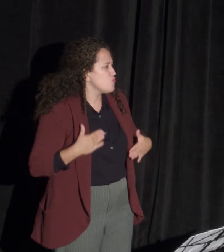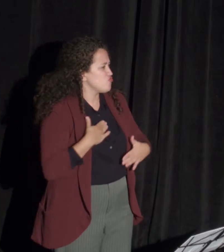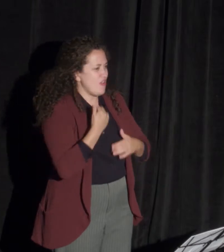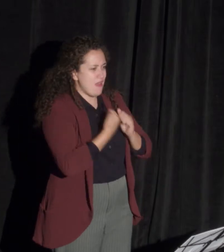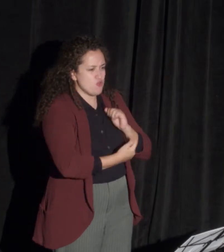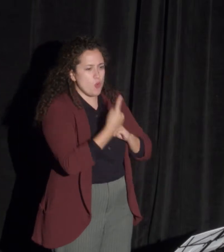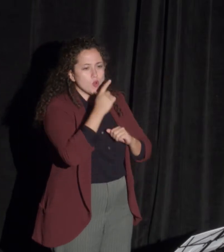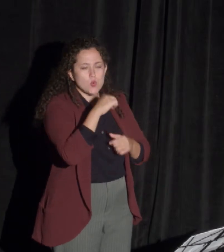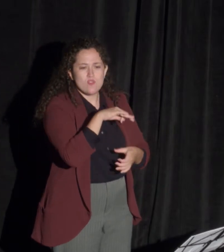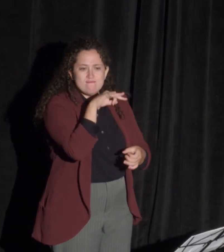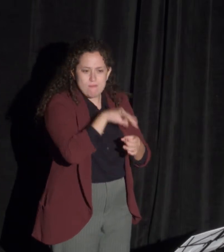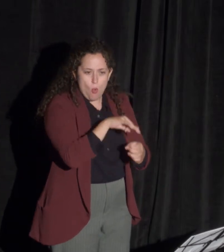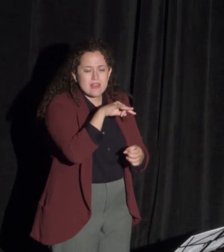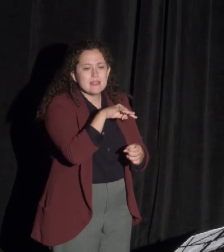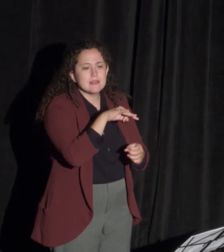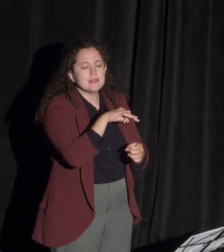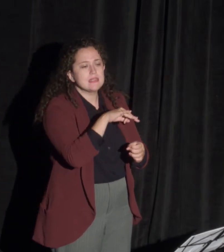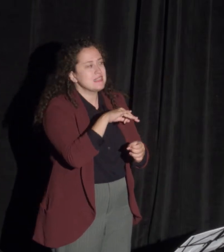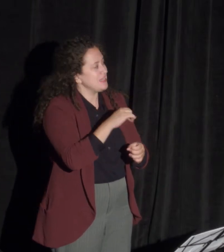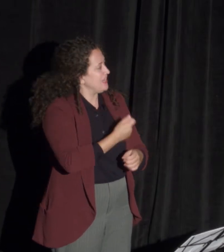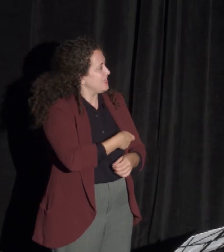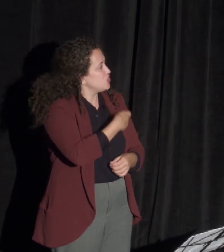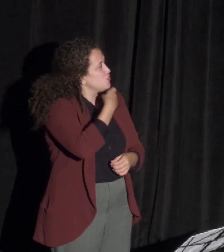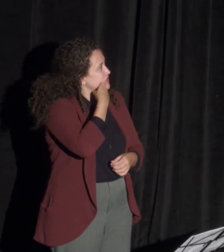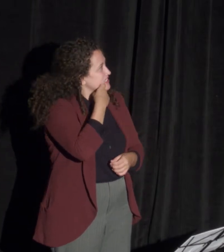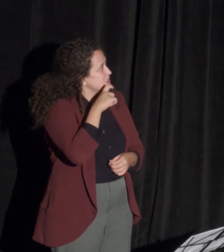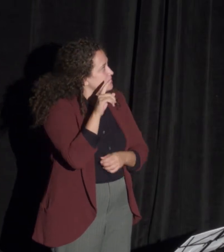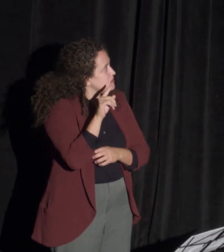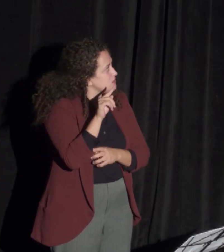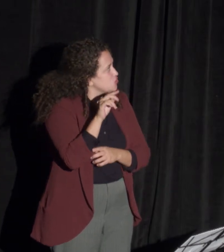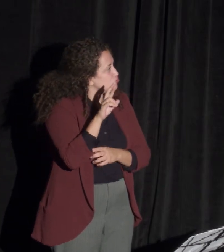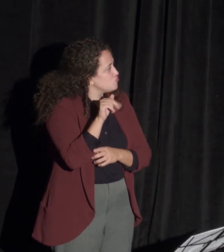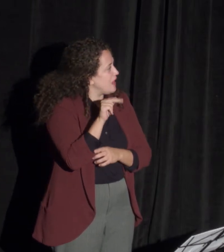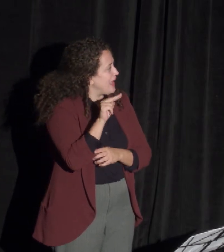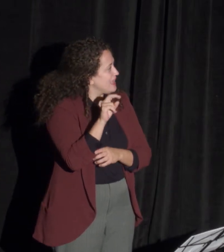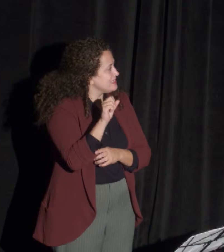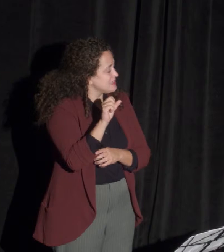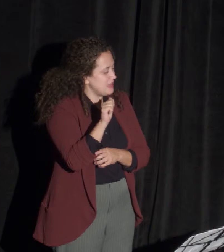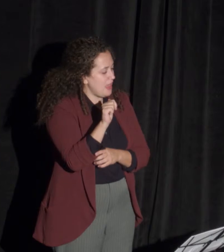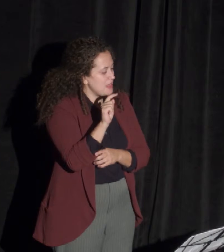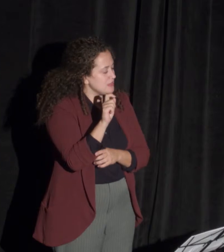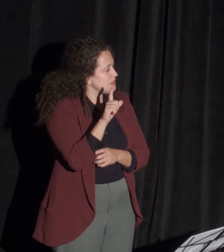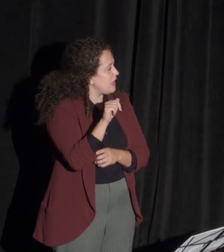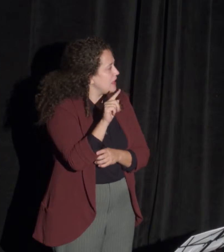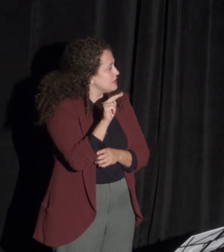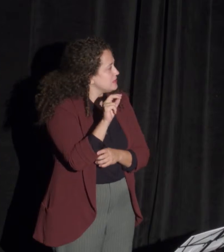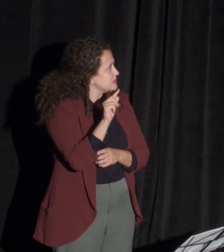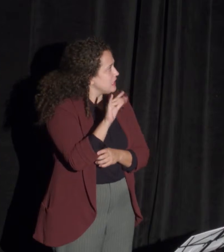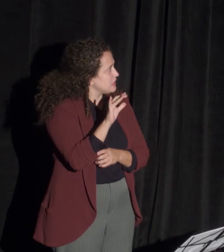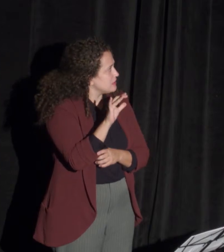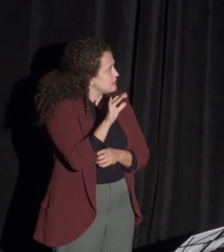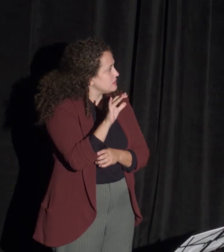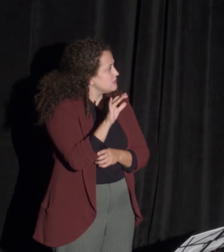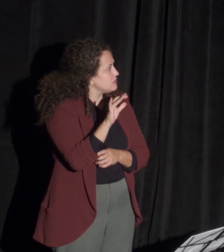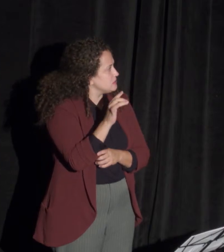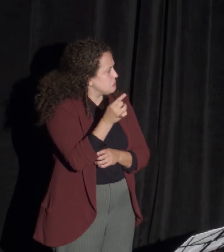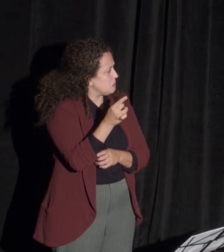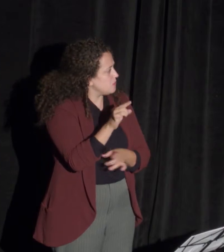the Transatlantic Fan Fund. And I also want to say hi to my convives. Hi.